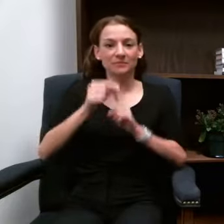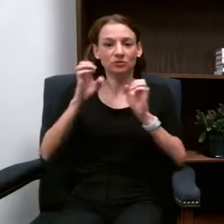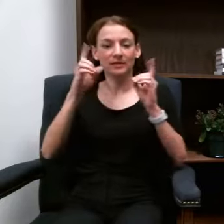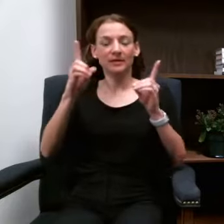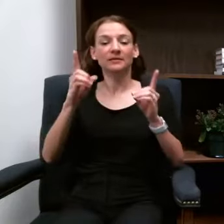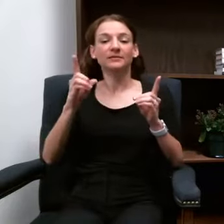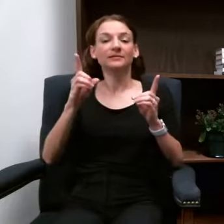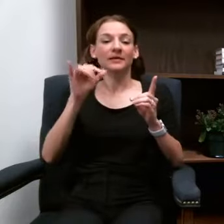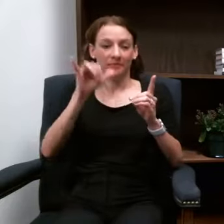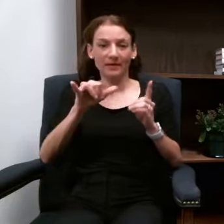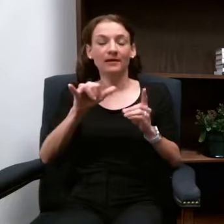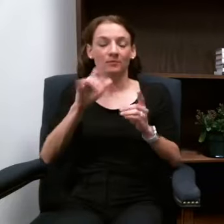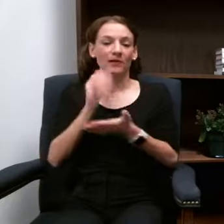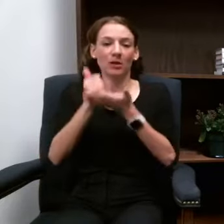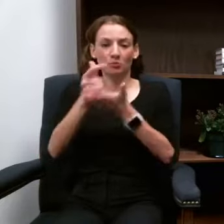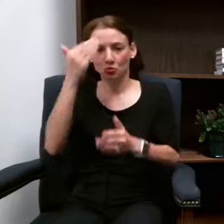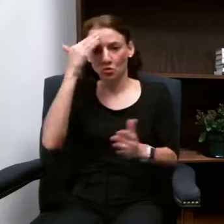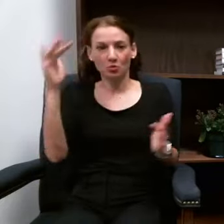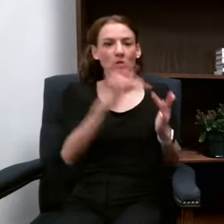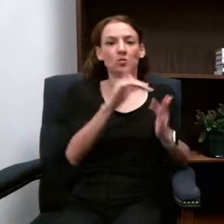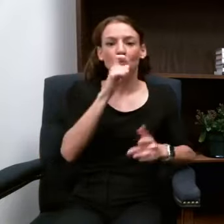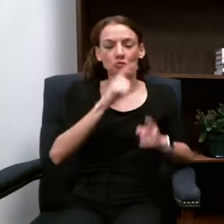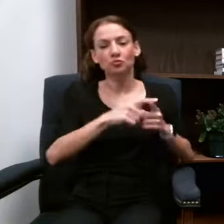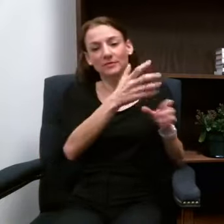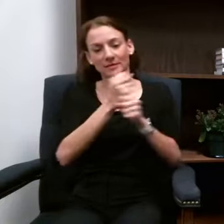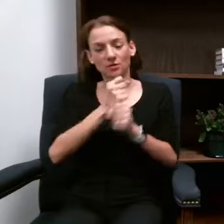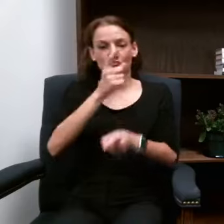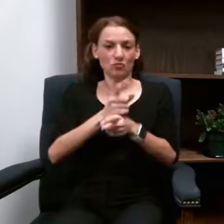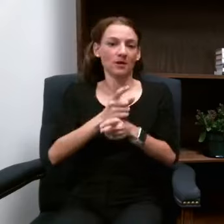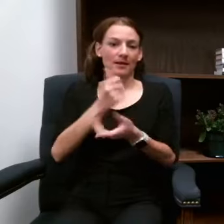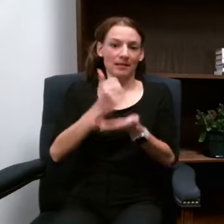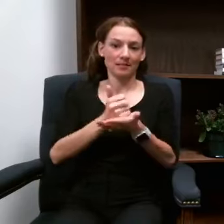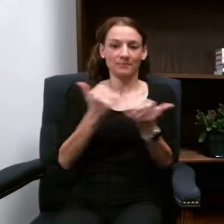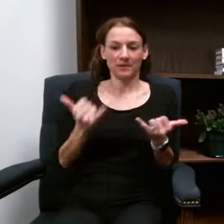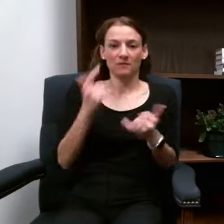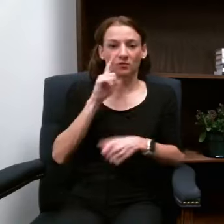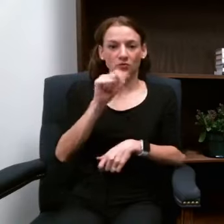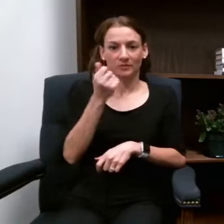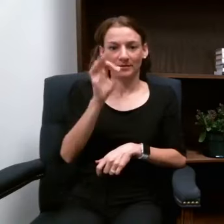help now in the 2019-2020 school year.